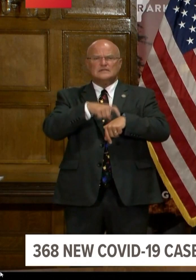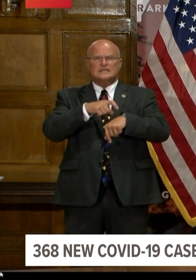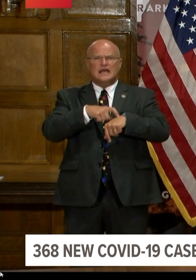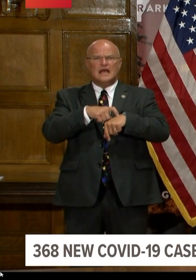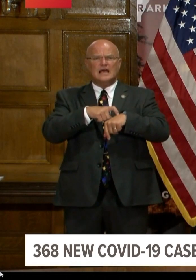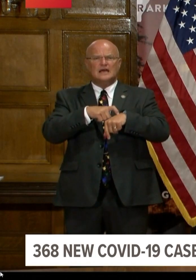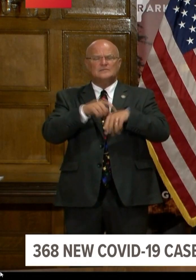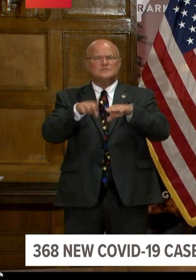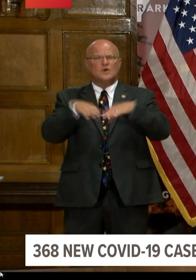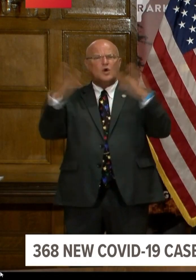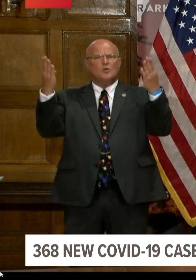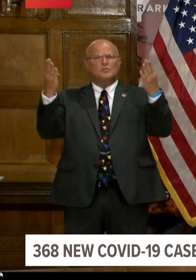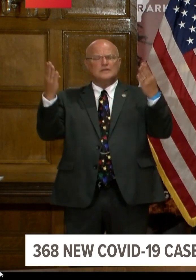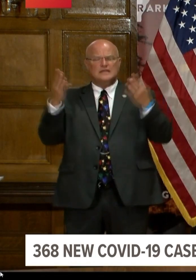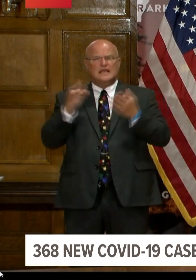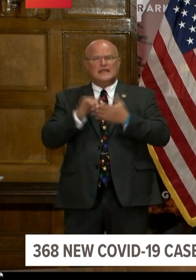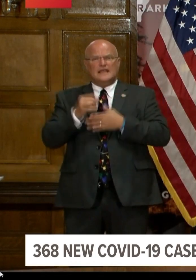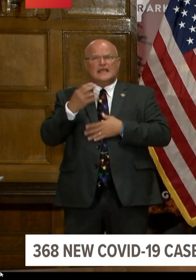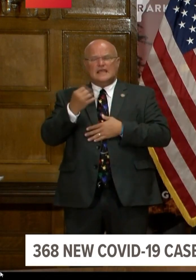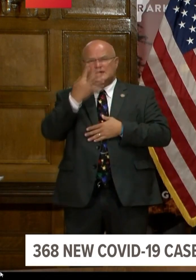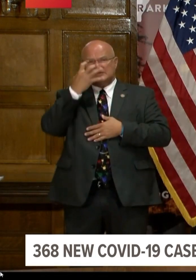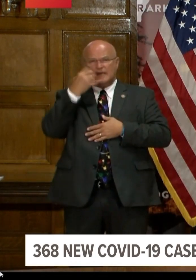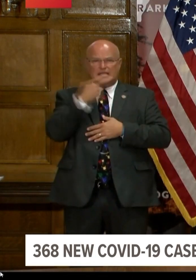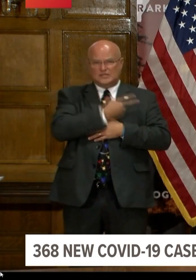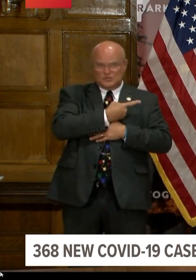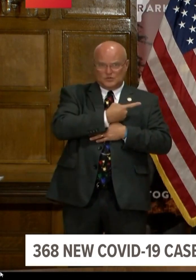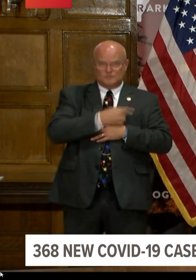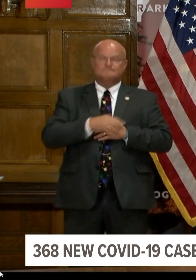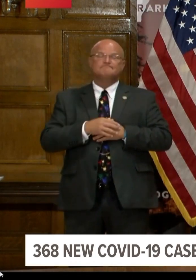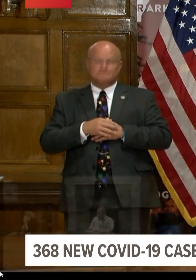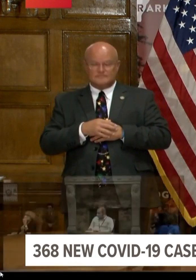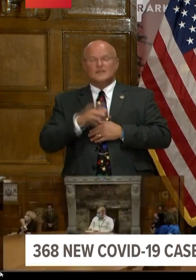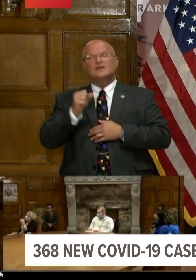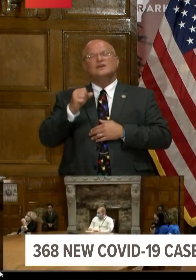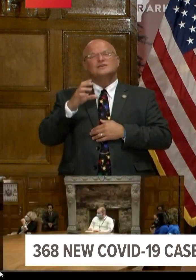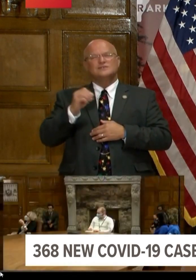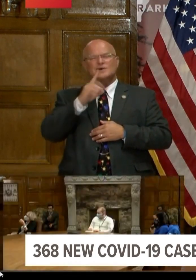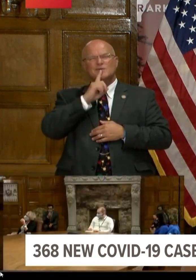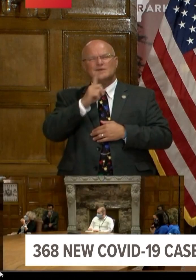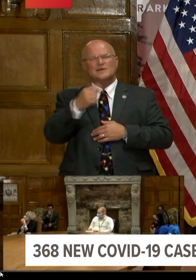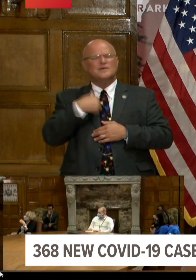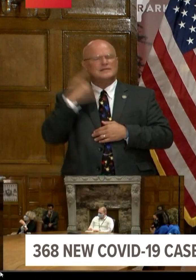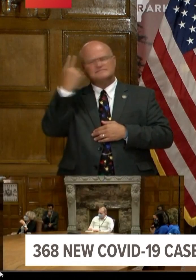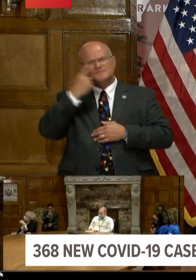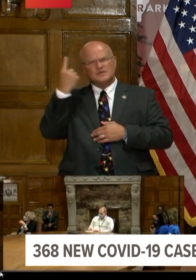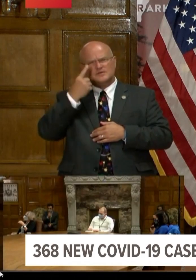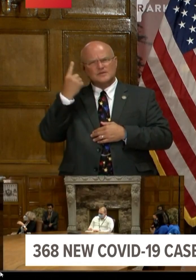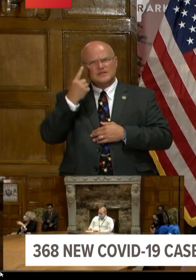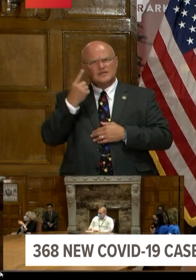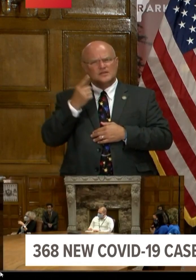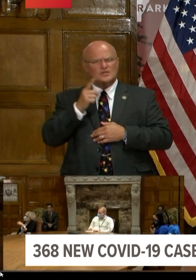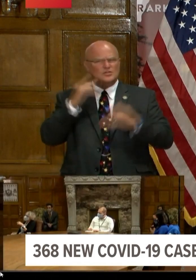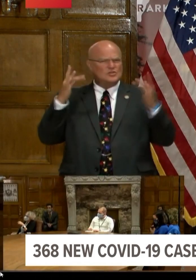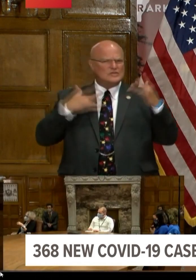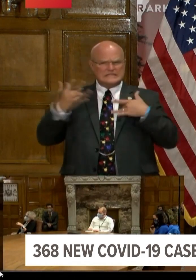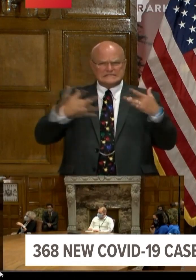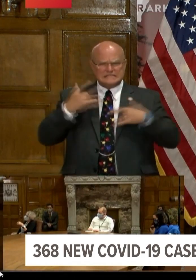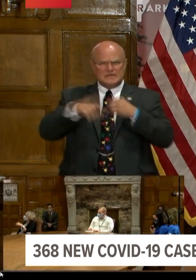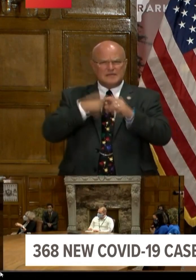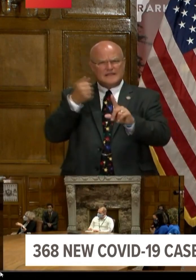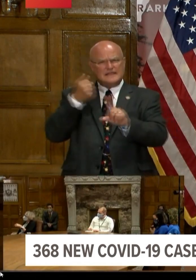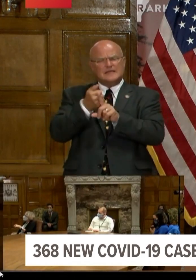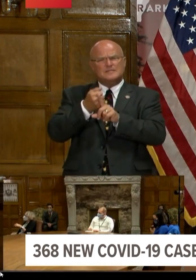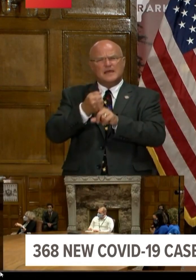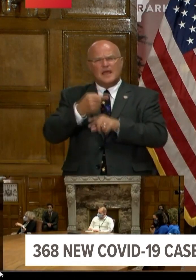open and that he was mad at you. And so really what I'm wondering is, do you worry about the impact